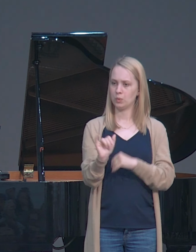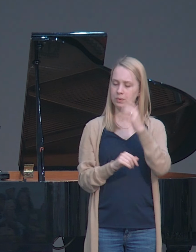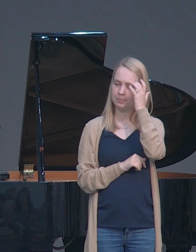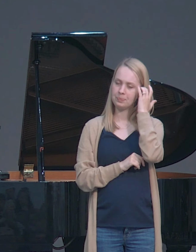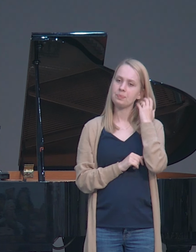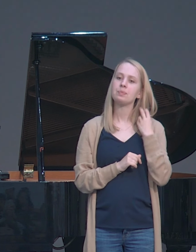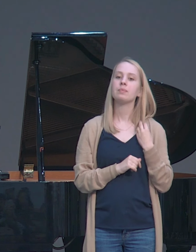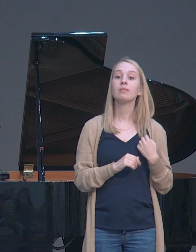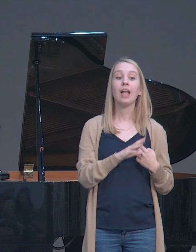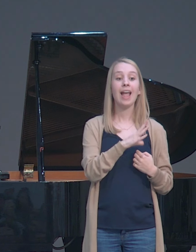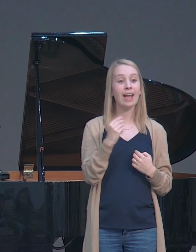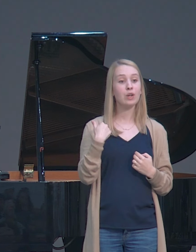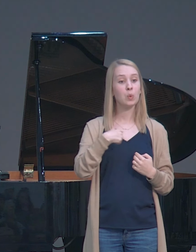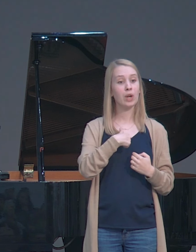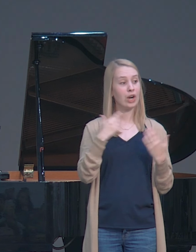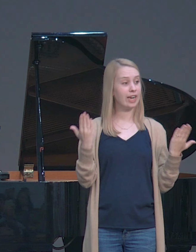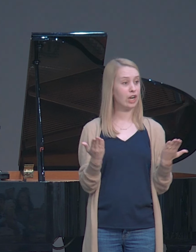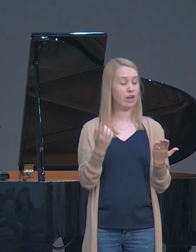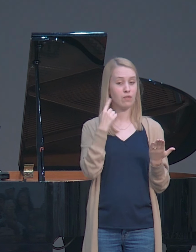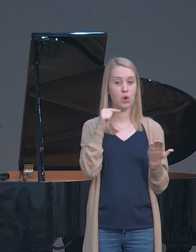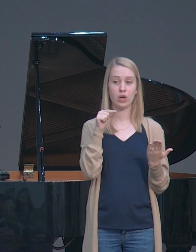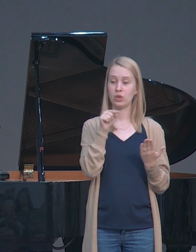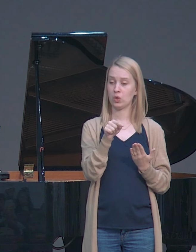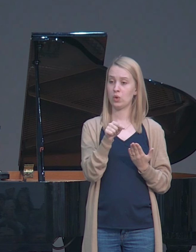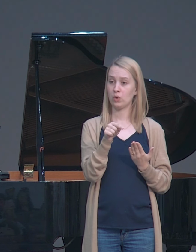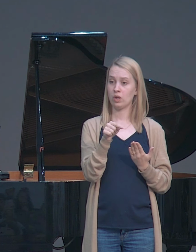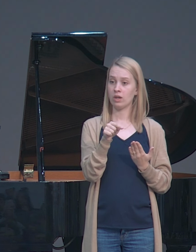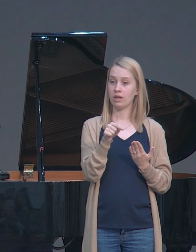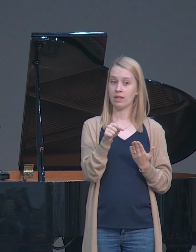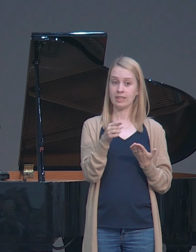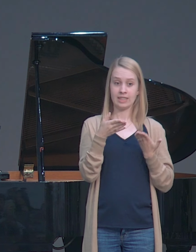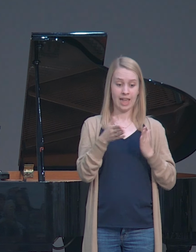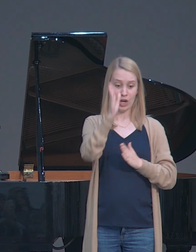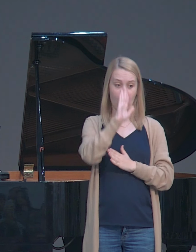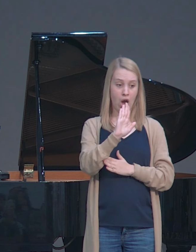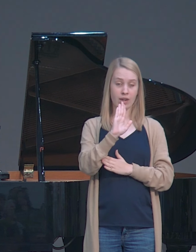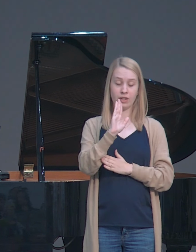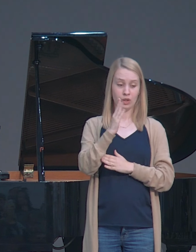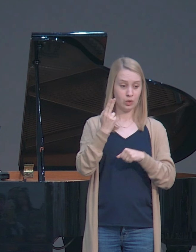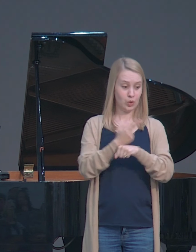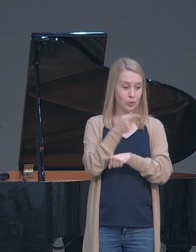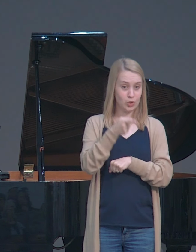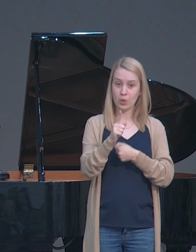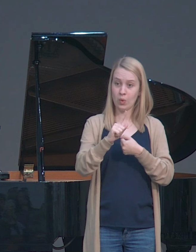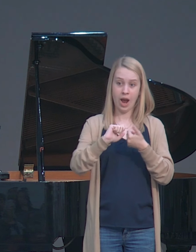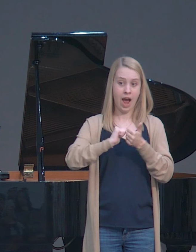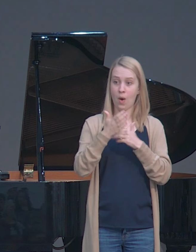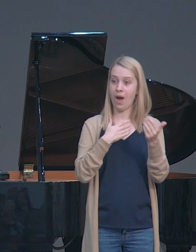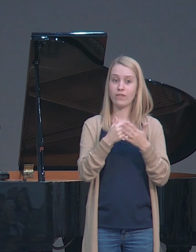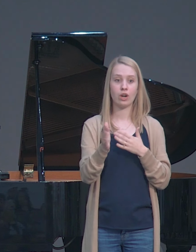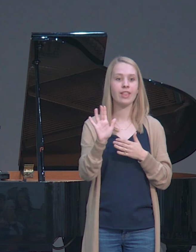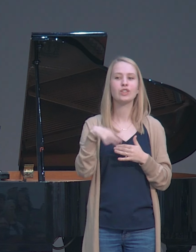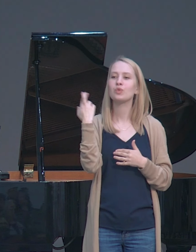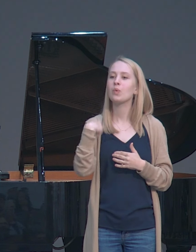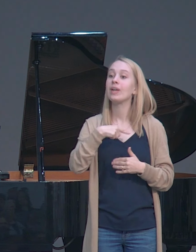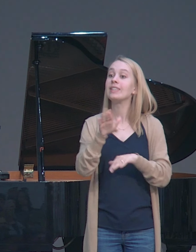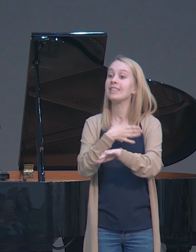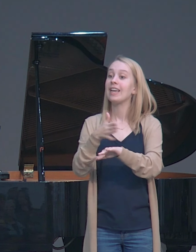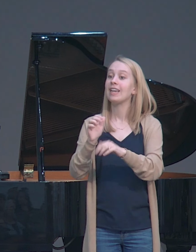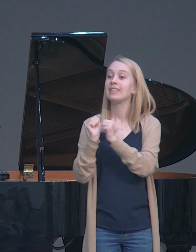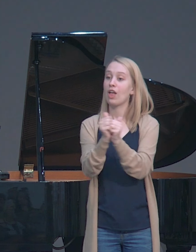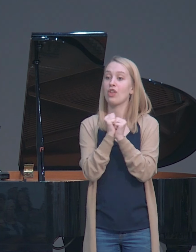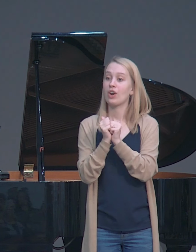people, we're also here for you to be used by God however he might use us. By the way, that's why we sing together. It's not because the